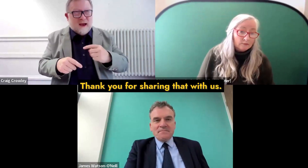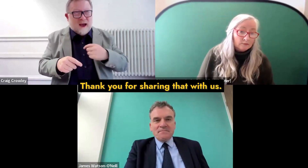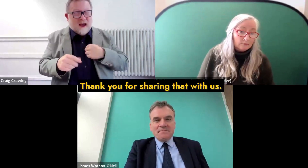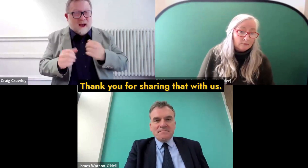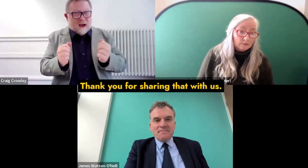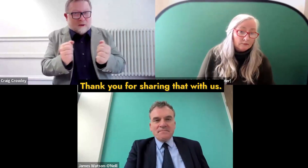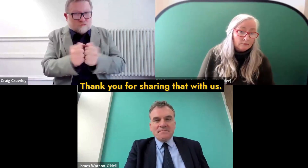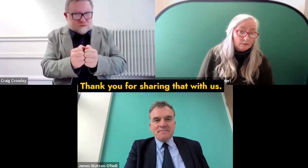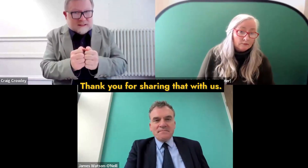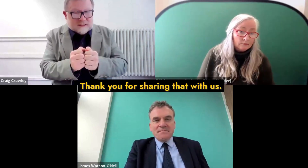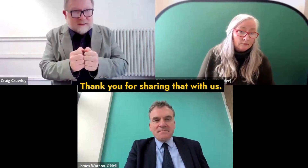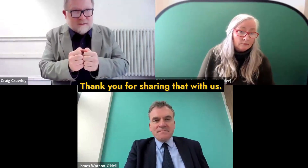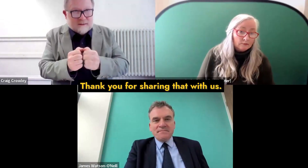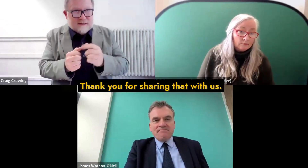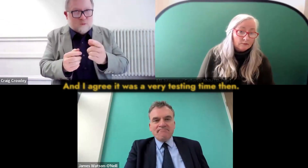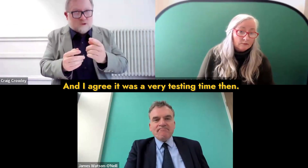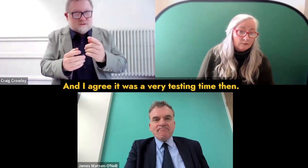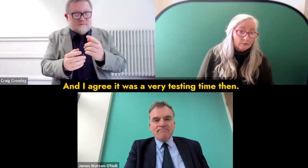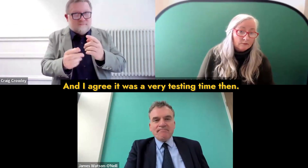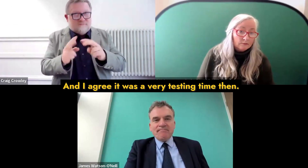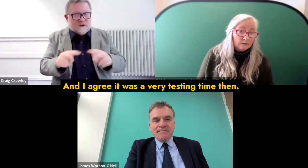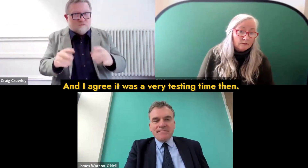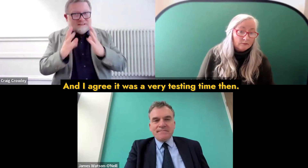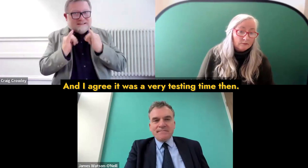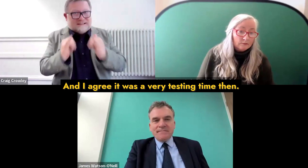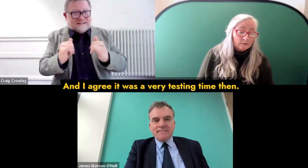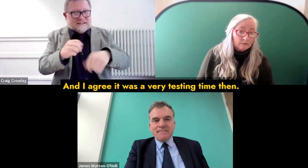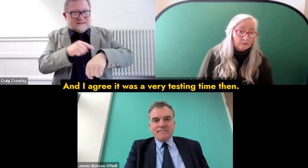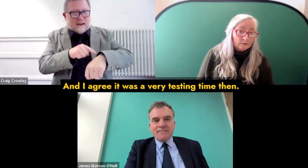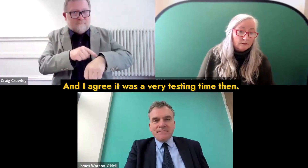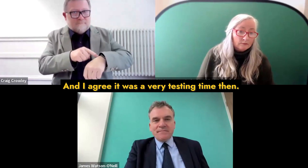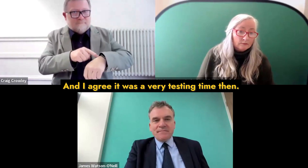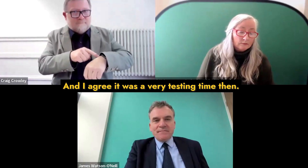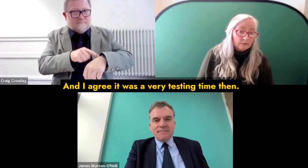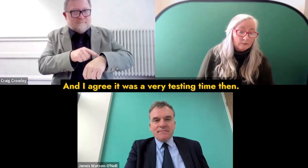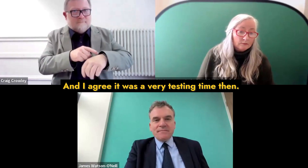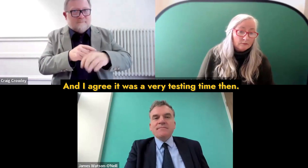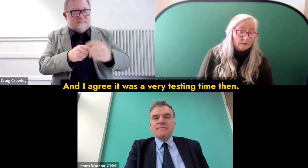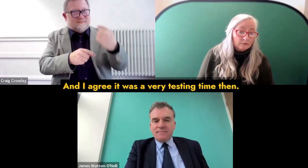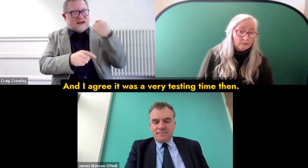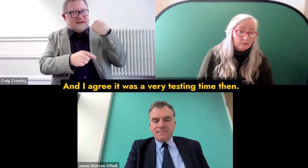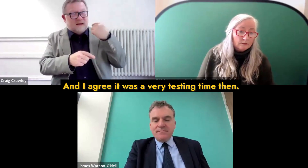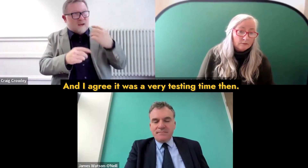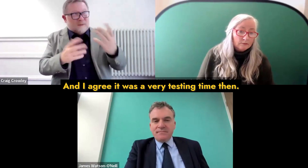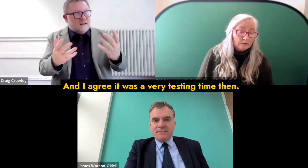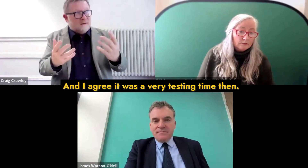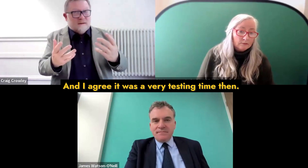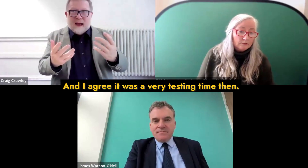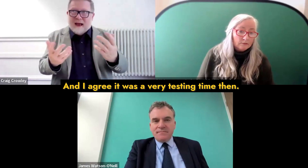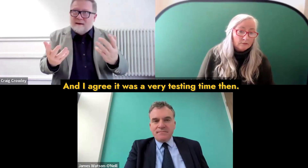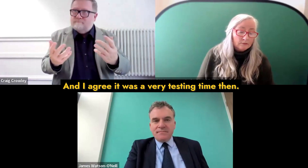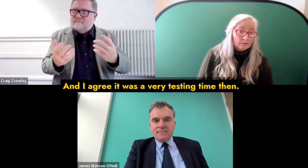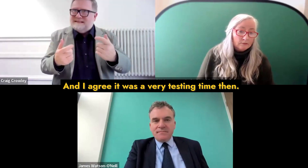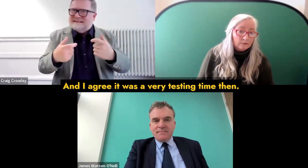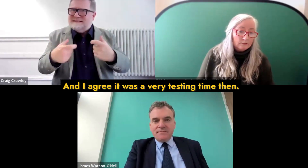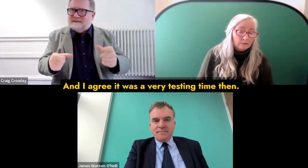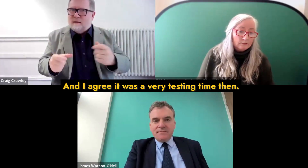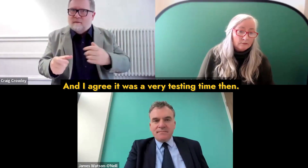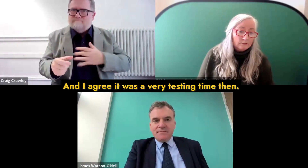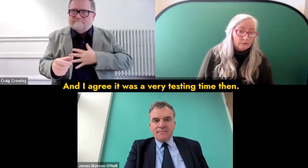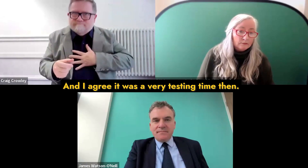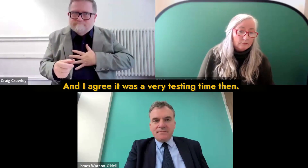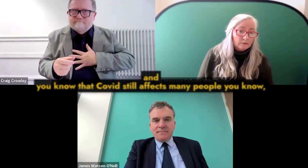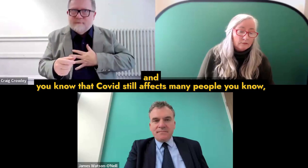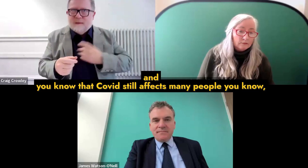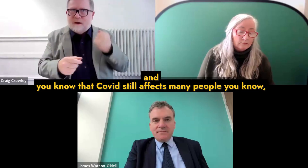Thank you for sharing that with us. And I agree, it was a very testing time then.